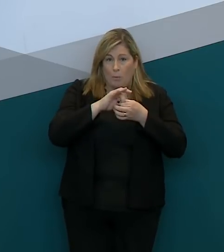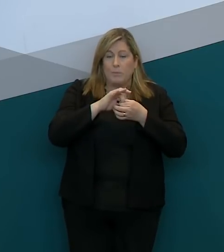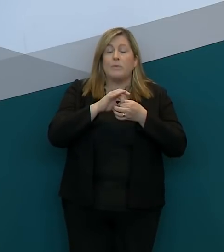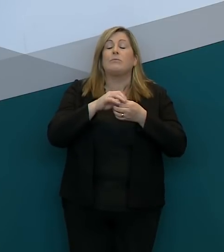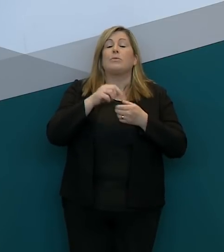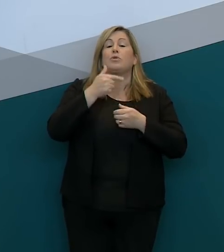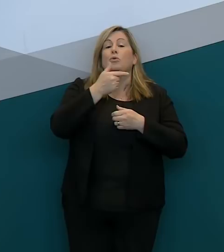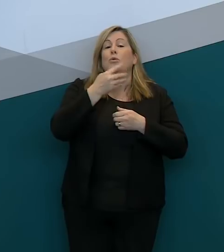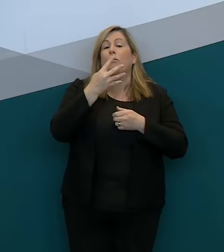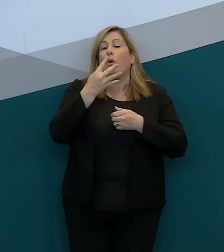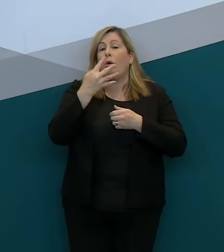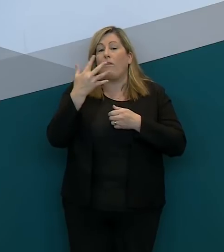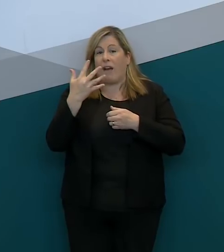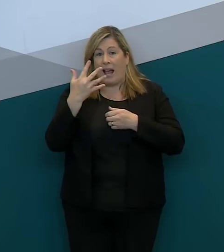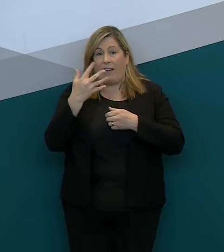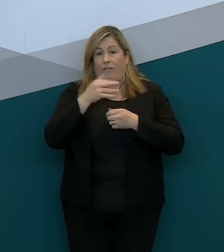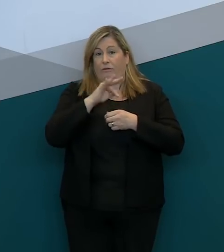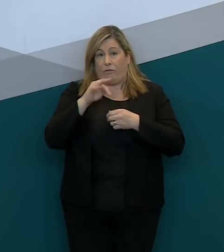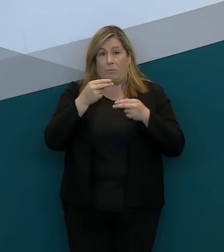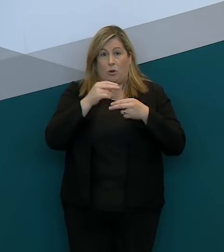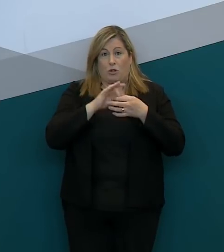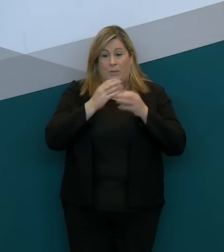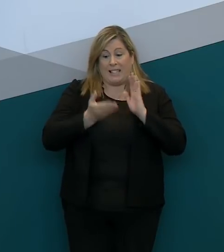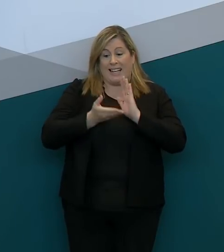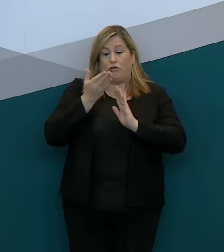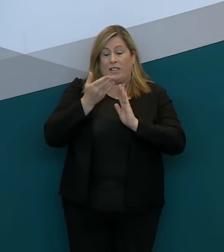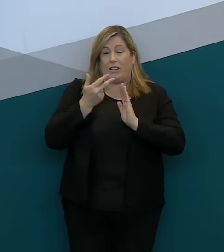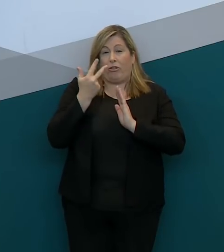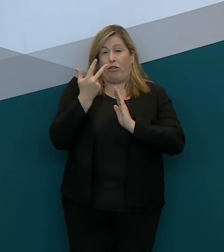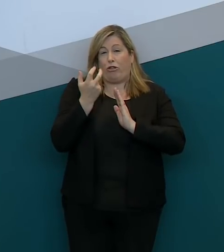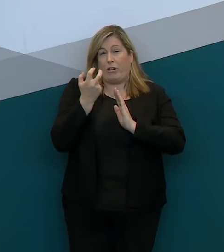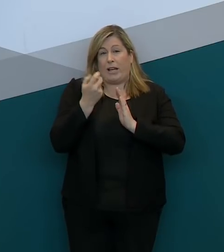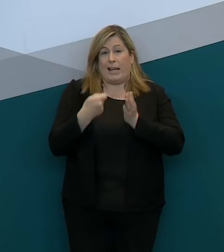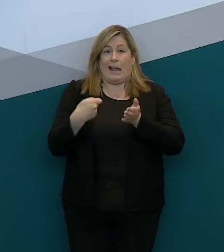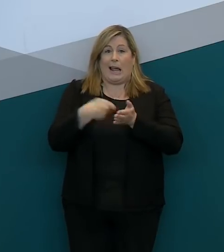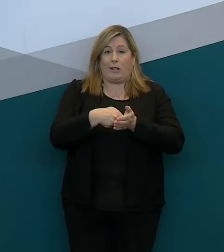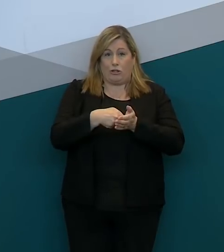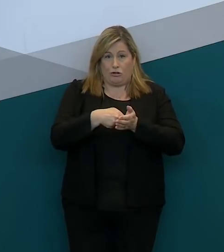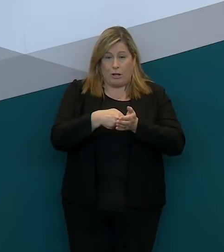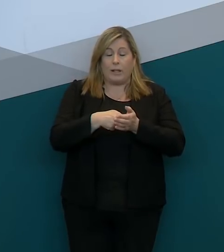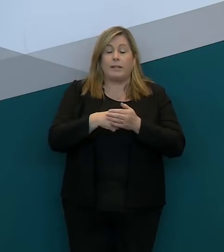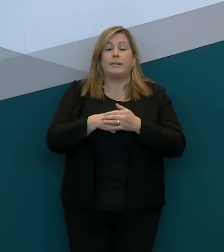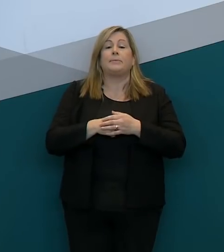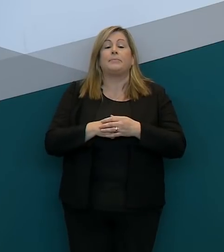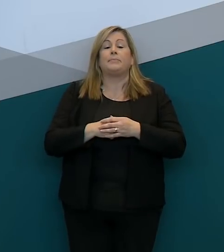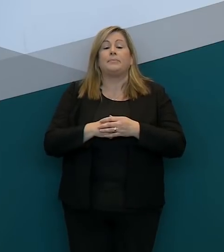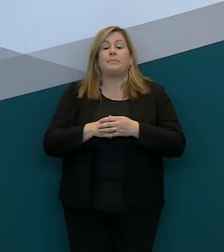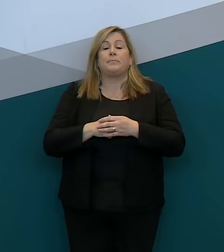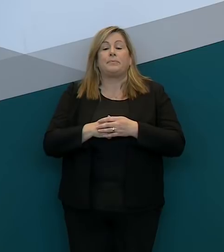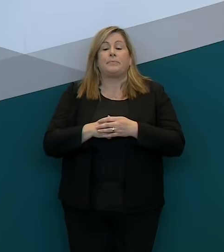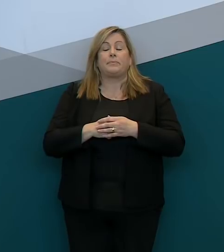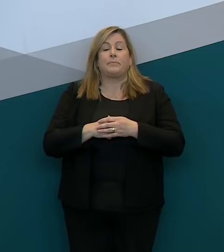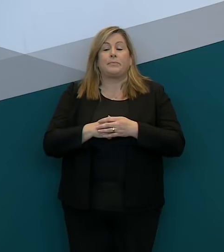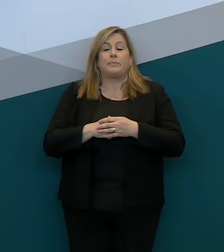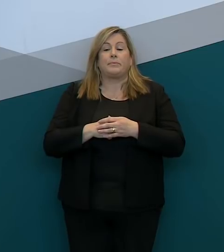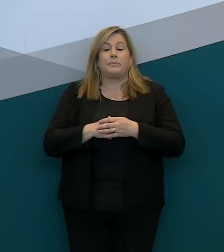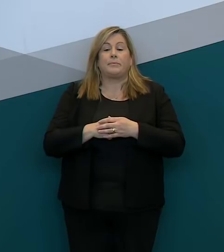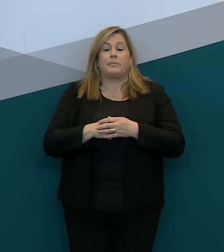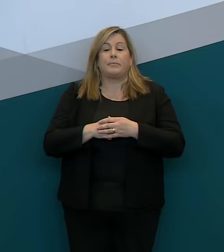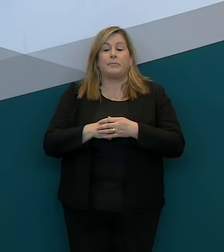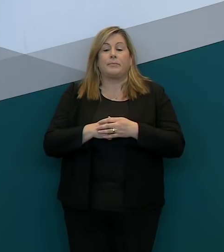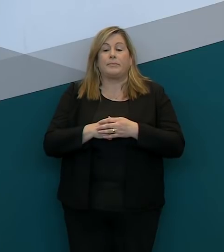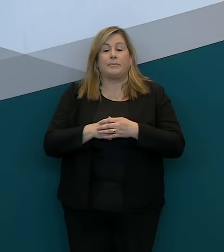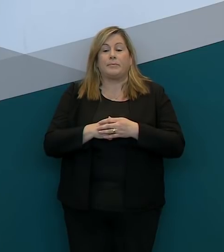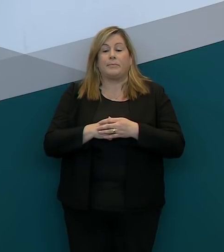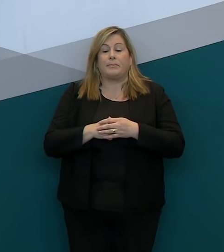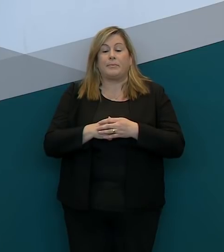of which are nursing homes. That's an increase of 3 in the residential care facilities and 1 in respect of nursing home clusters.